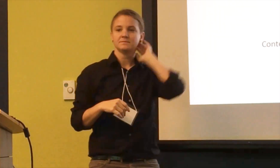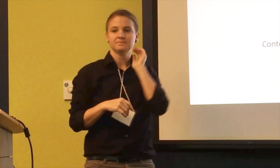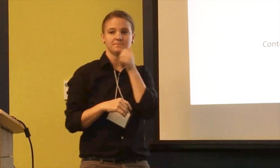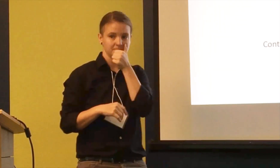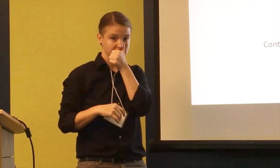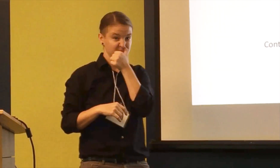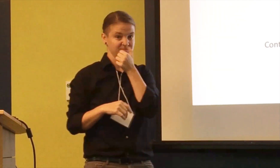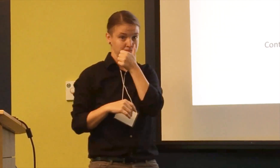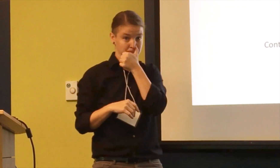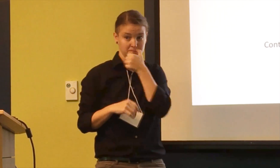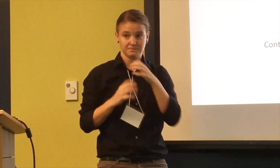language.